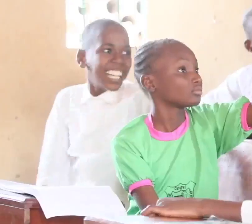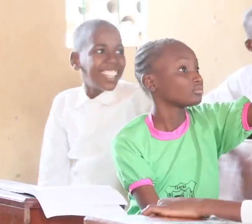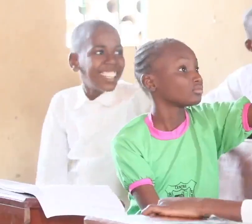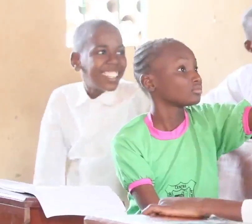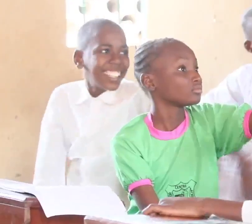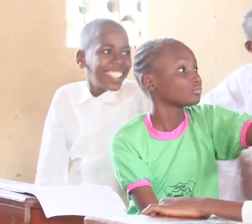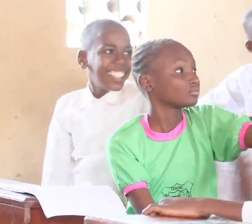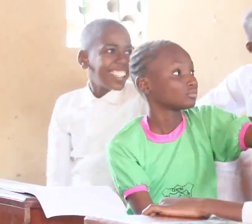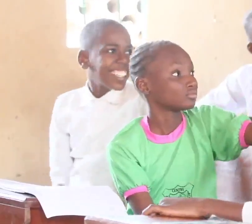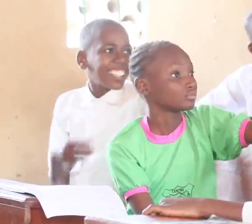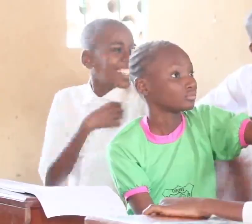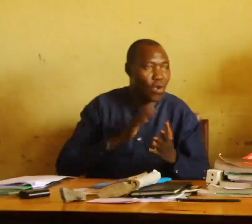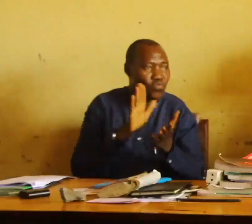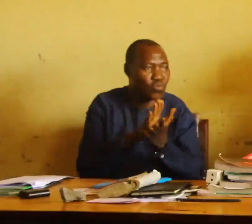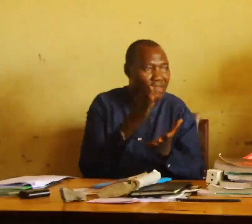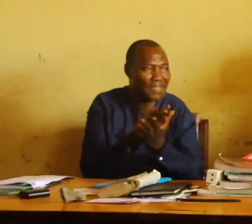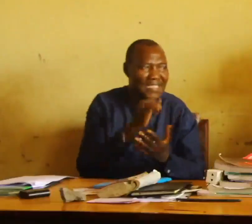Even our school fees here is very, very low.